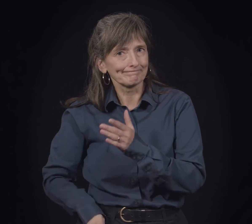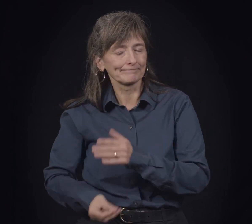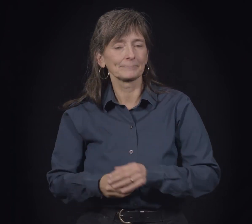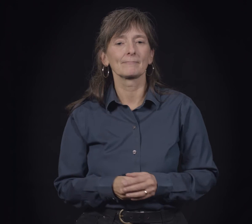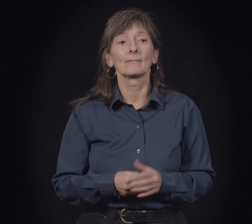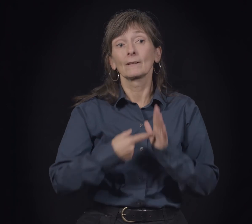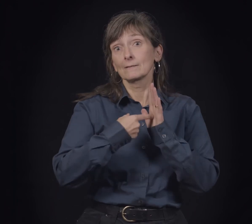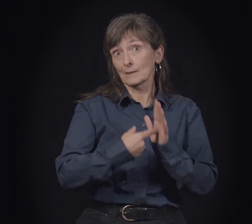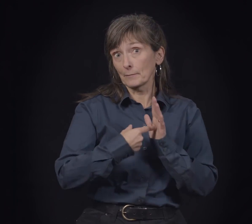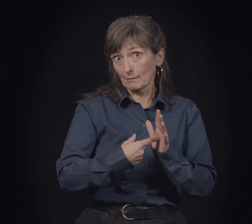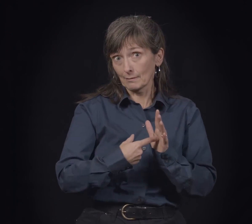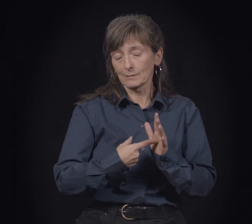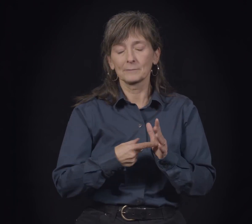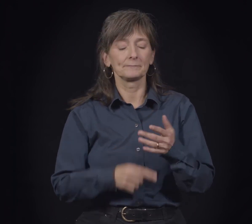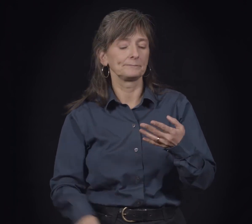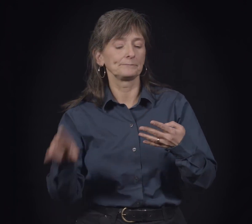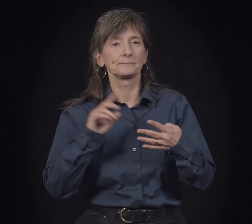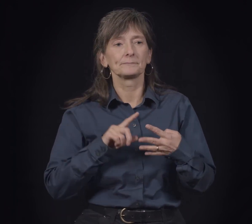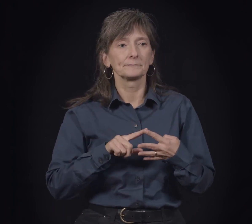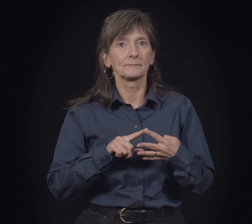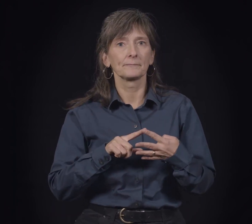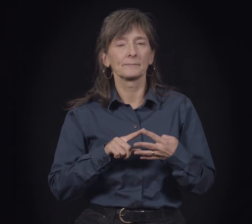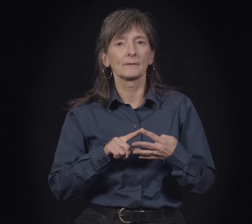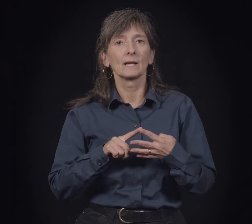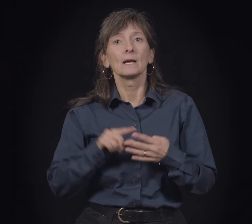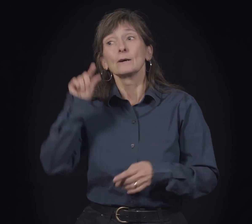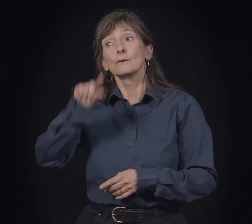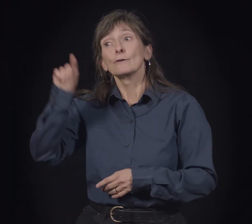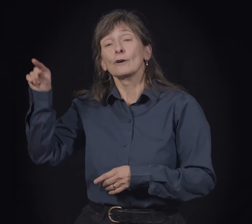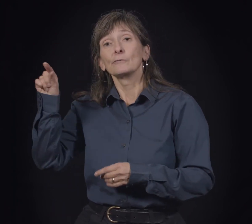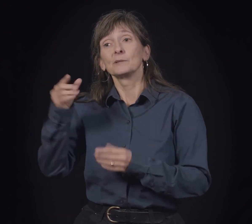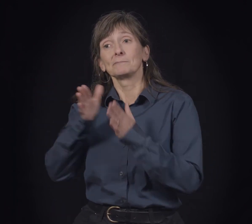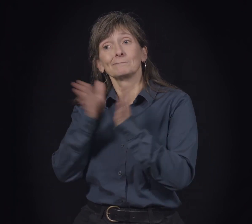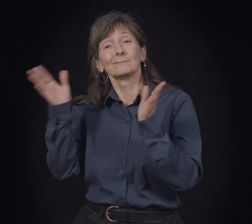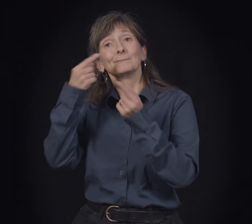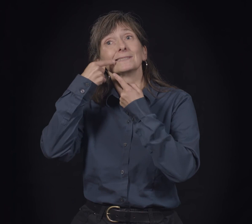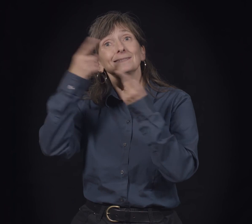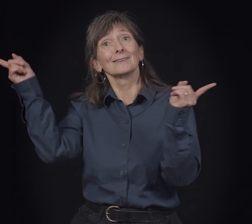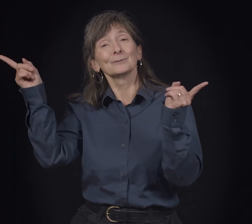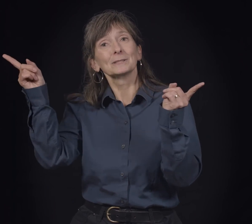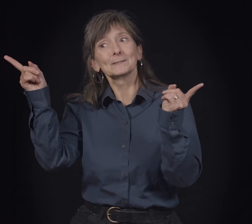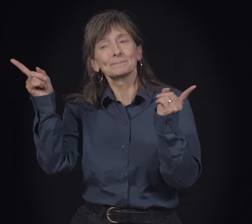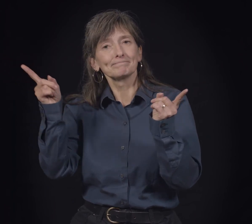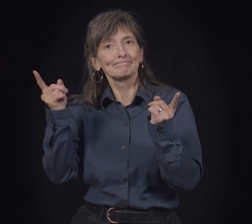Examples include, but are not limited to, lack of sign language interpretation in government